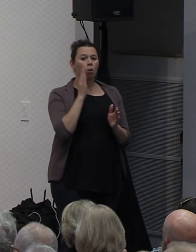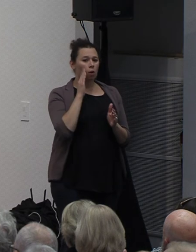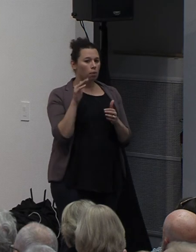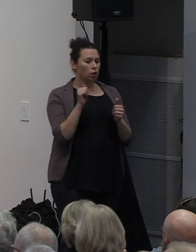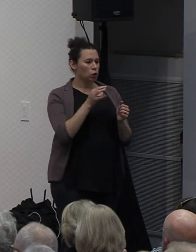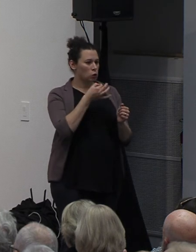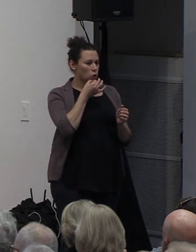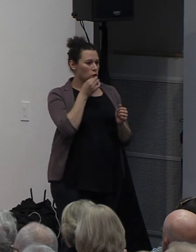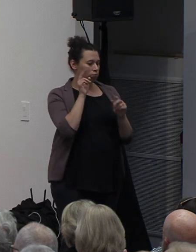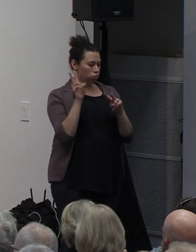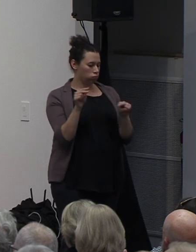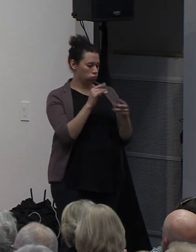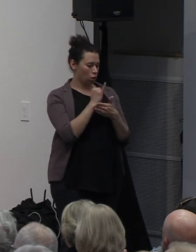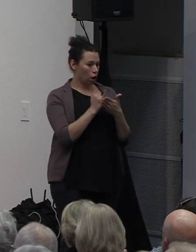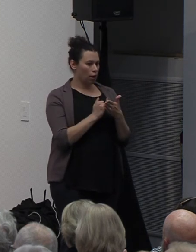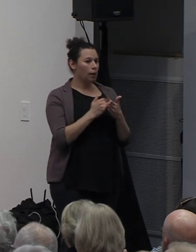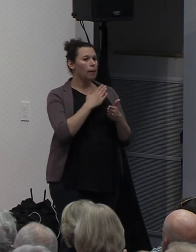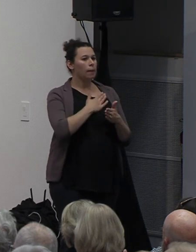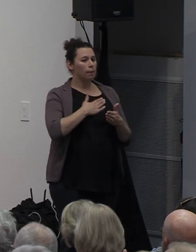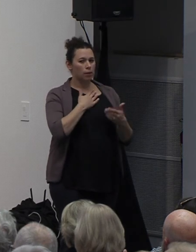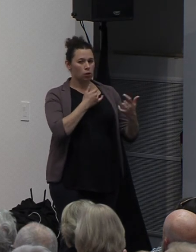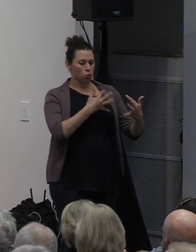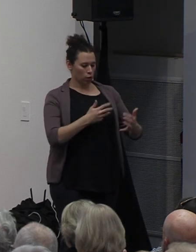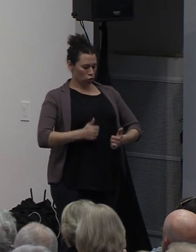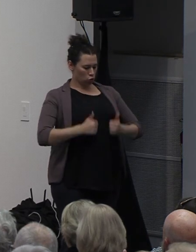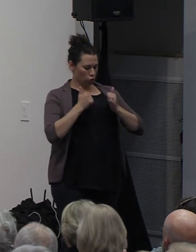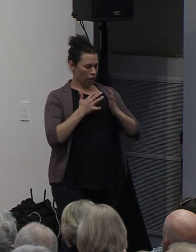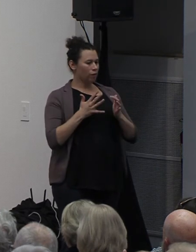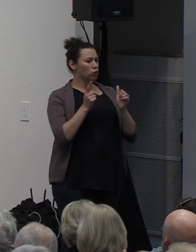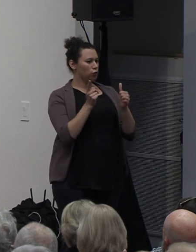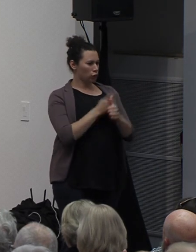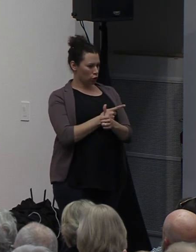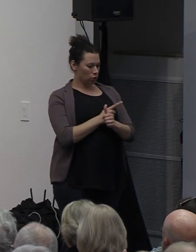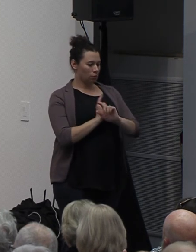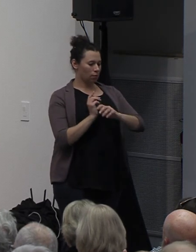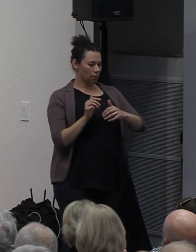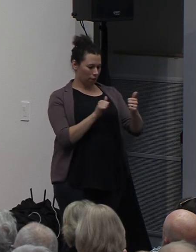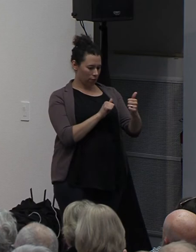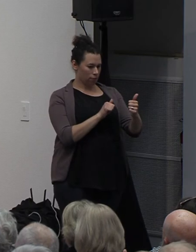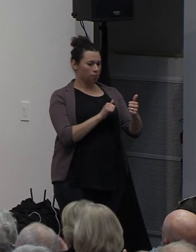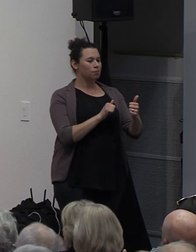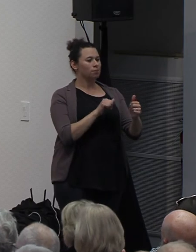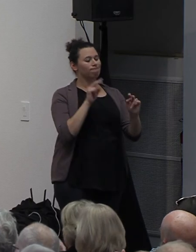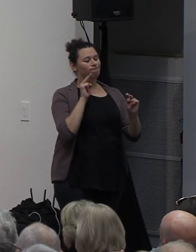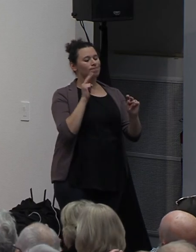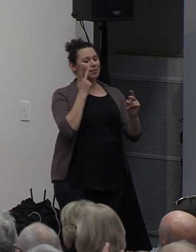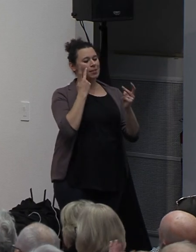exhibit. Please wait for survivors to exit first. I look forward to seeing you all at Kemper.